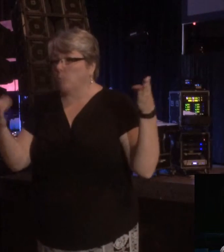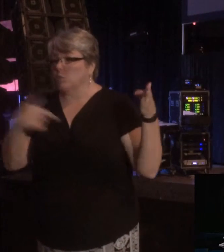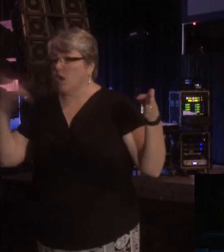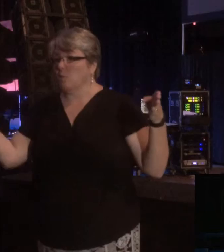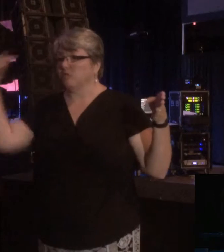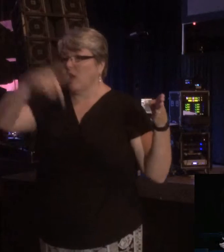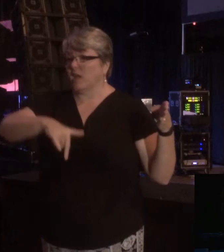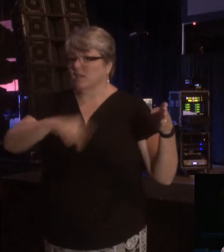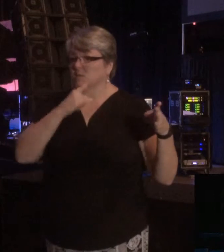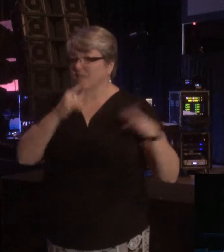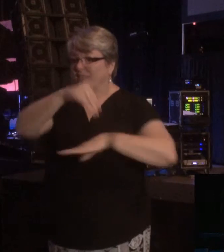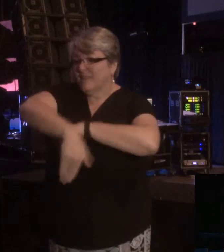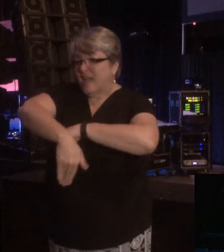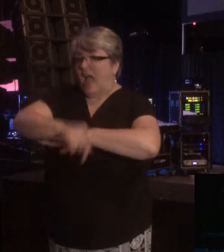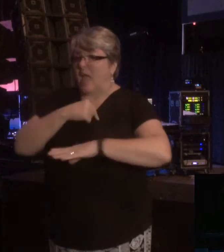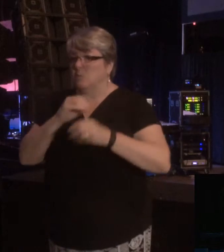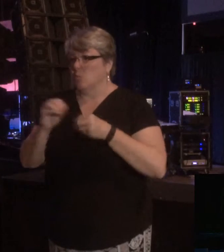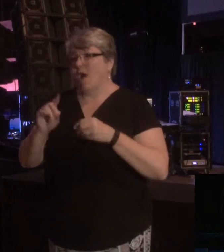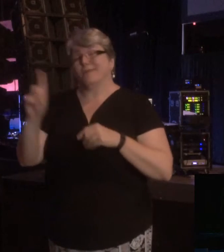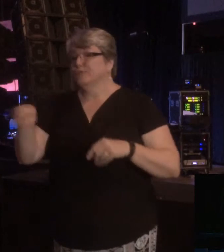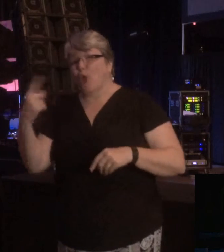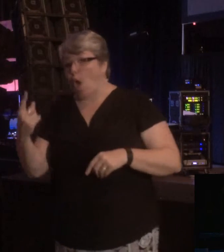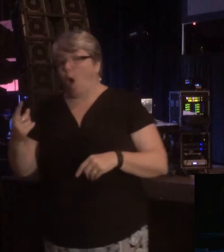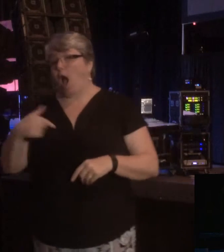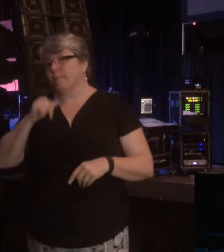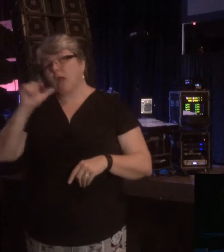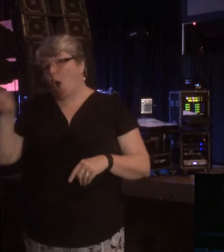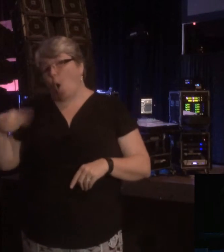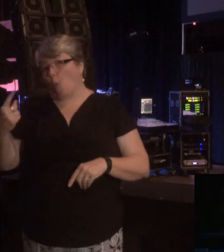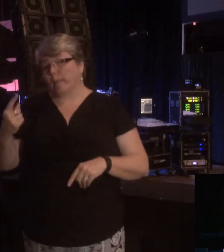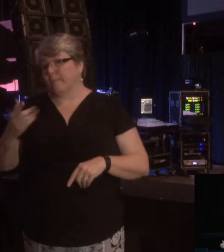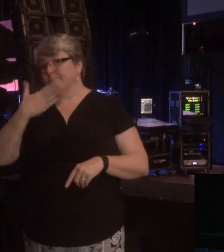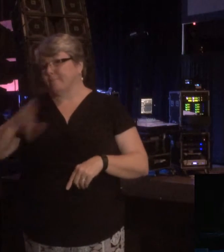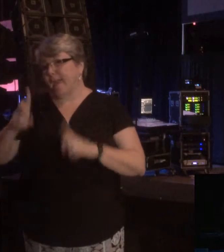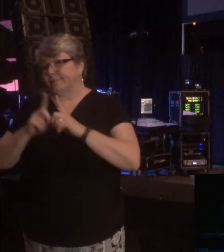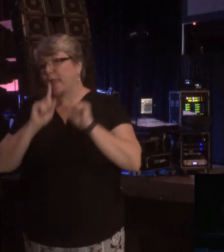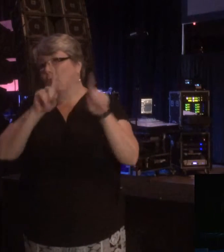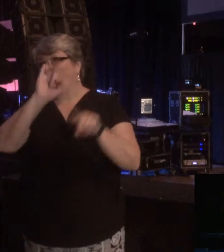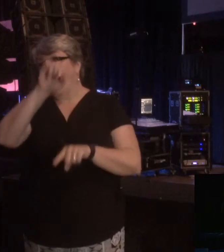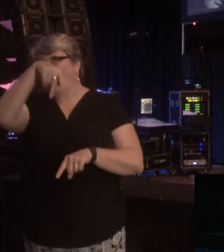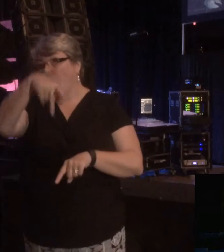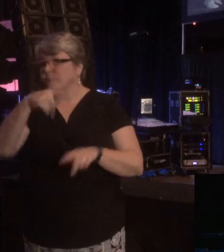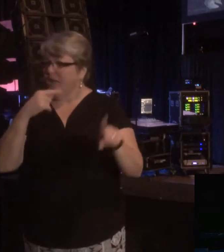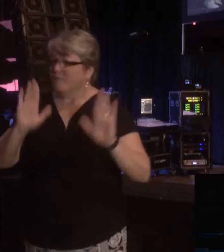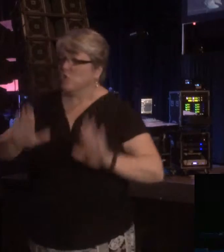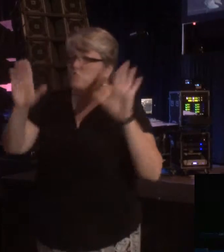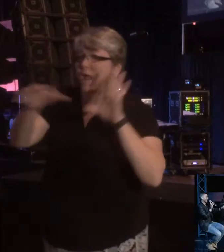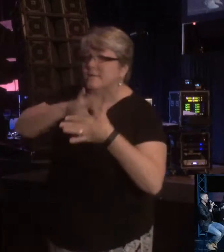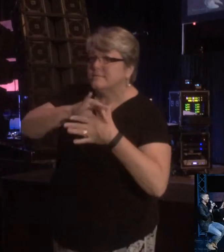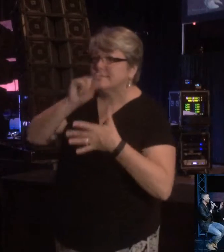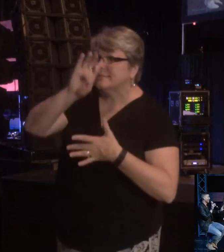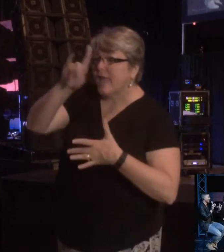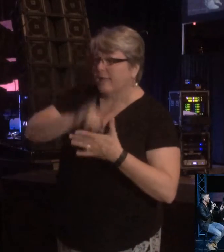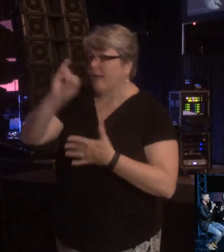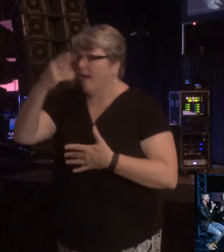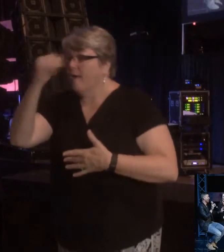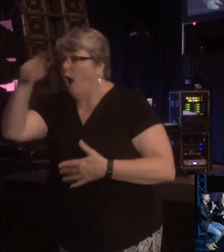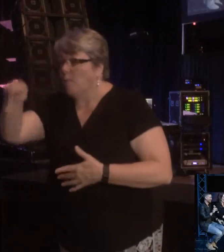And my electric guitarist was like, what was that? And I was like, well, nothing, shut up. And